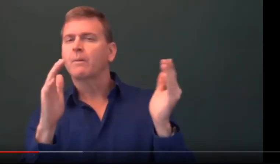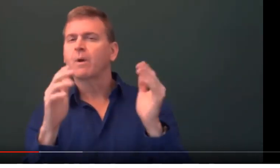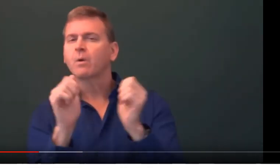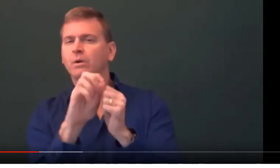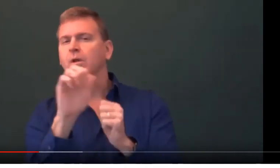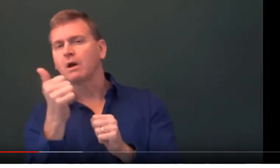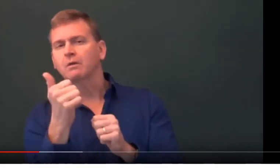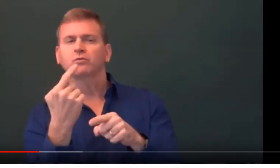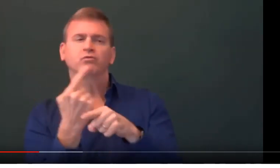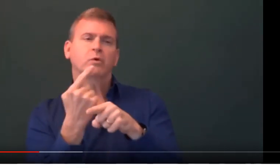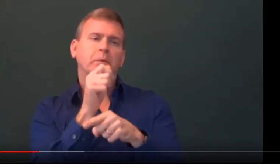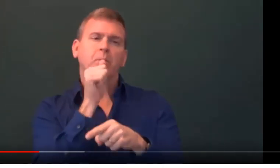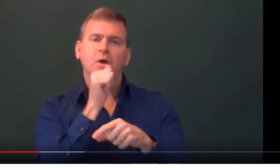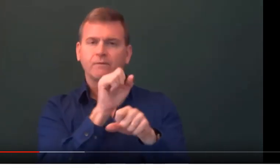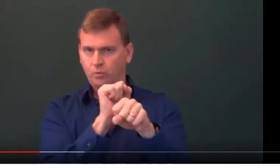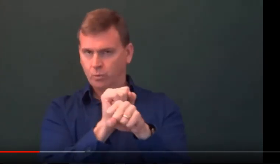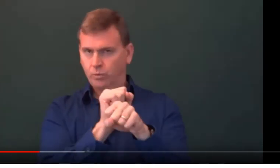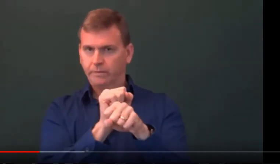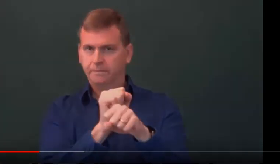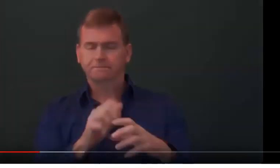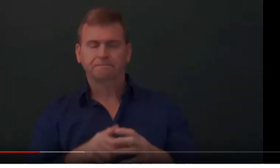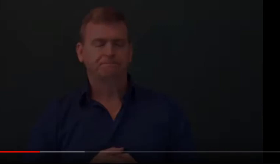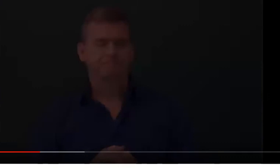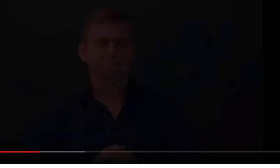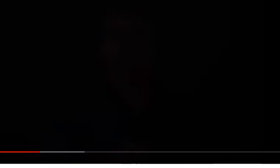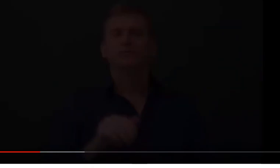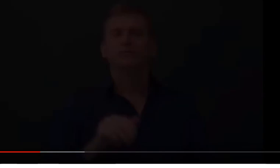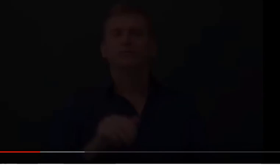Therefore, if someone was to work in healthcare or